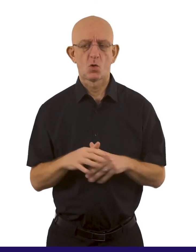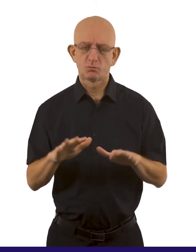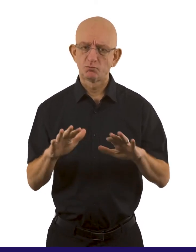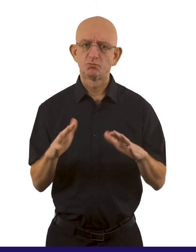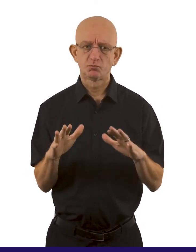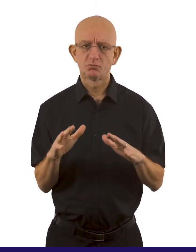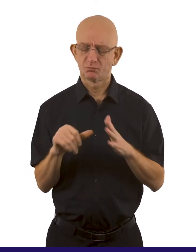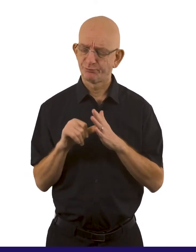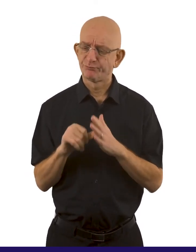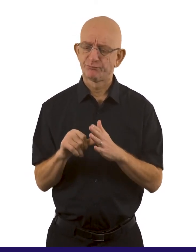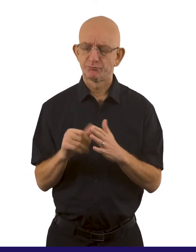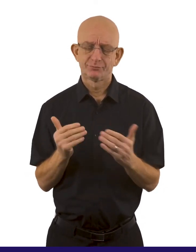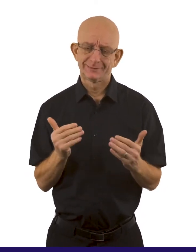quite difficult,